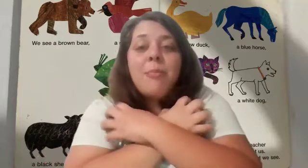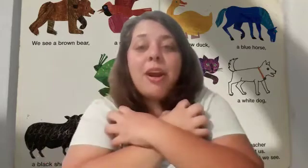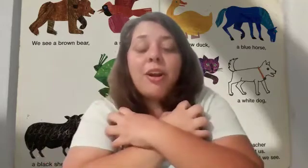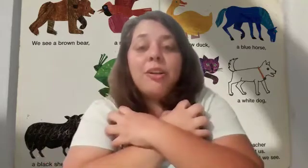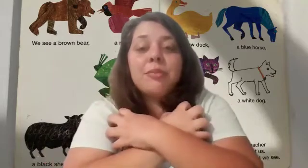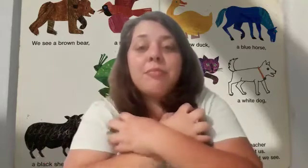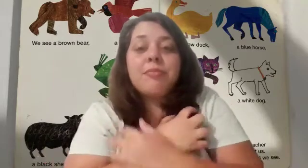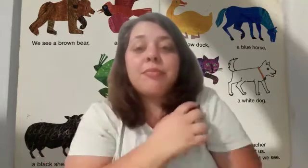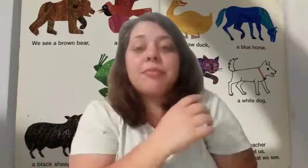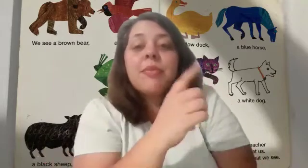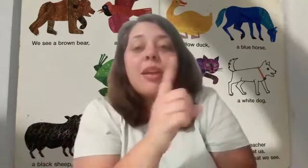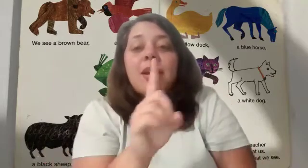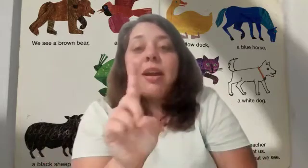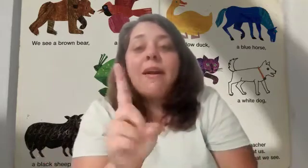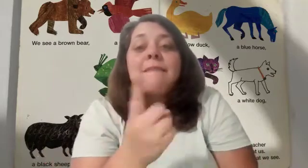bear,